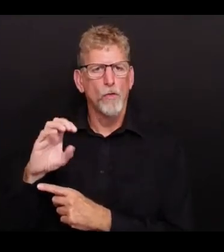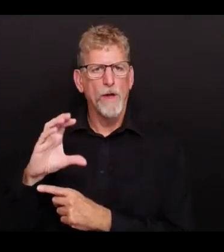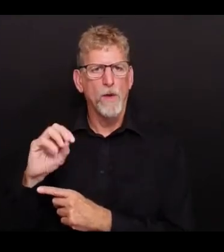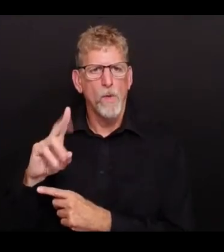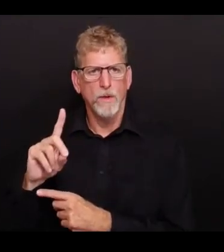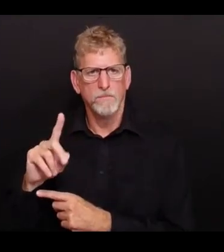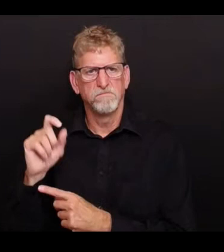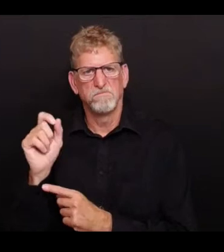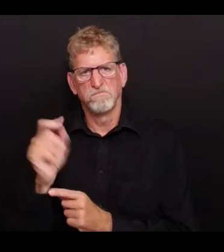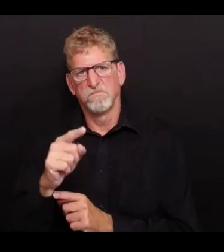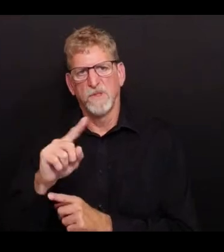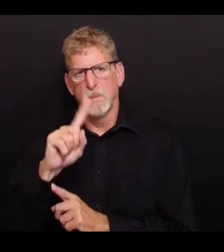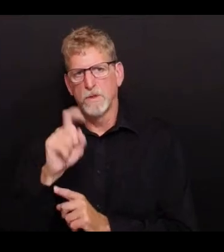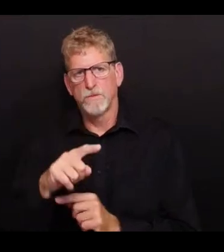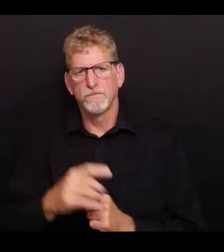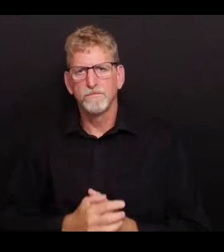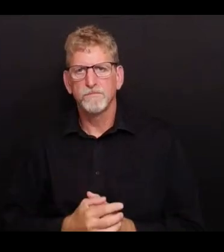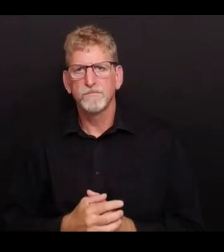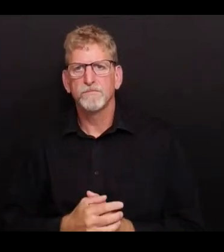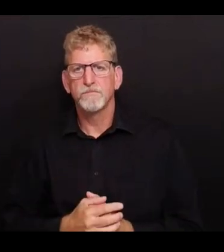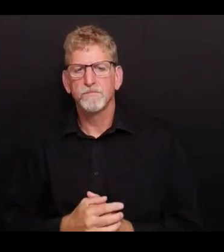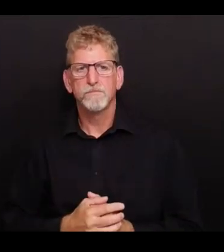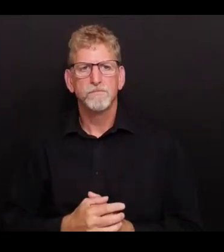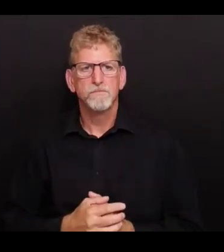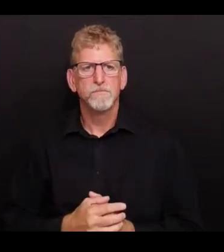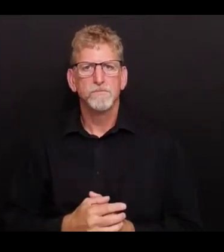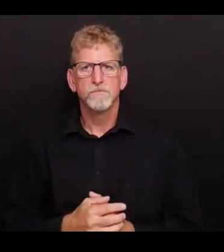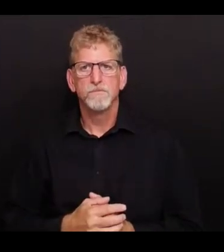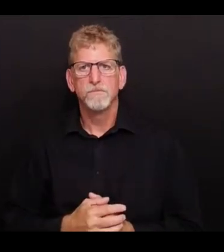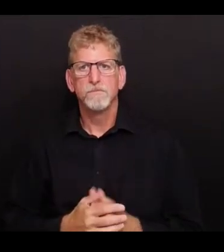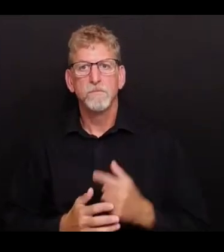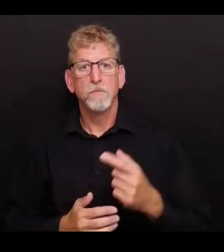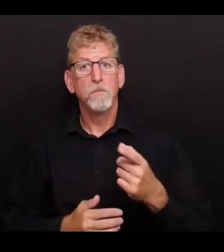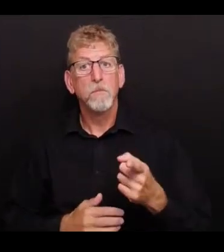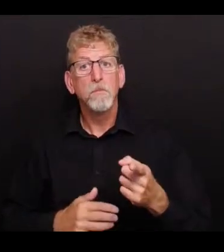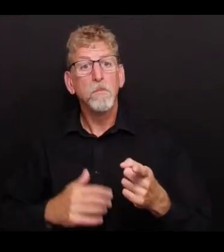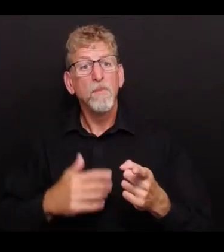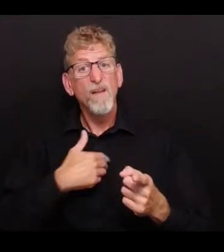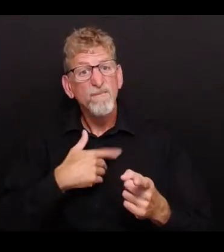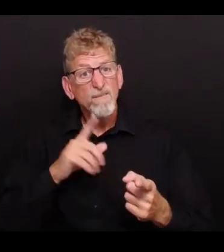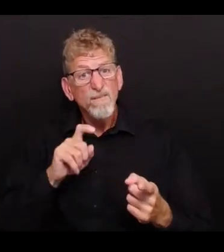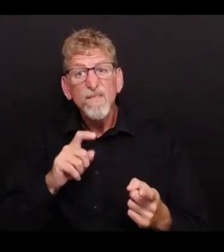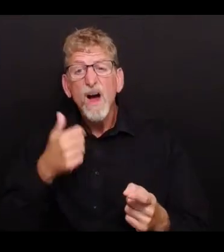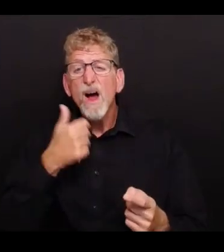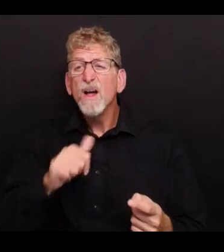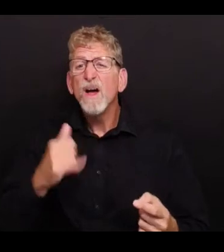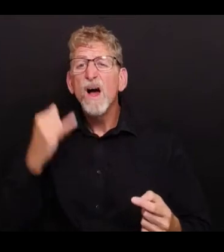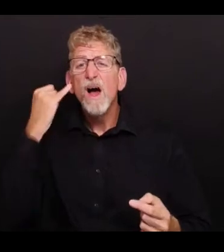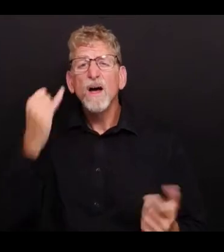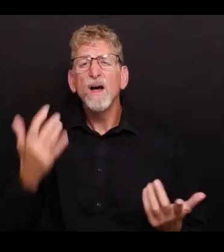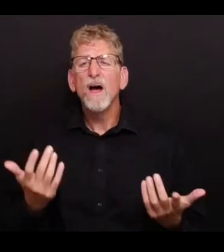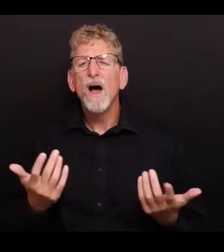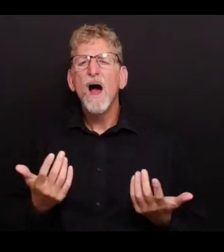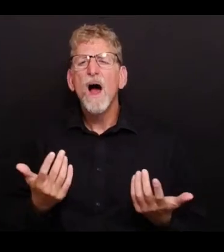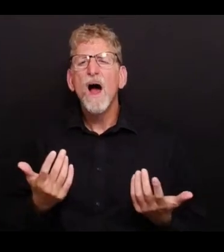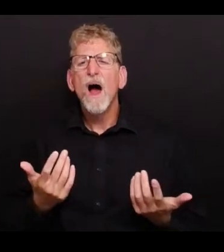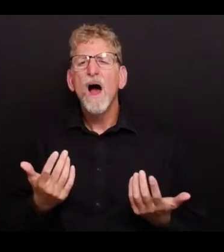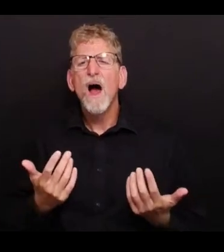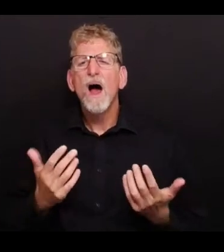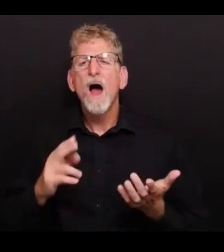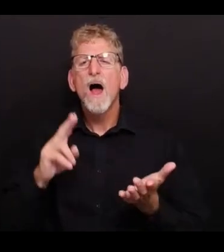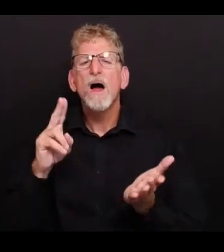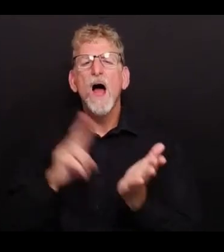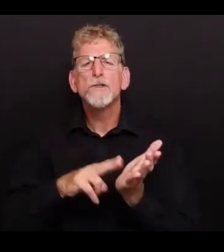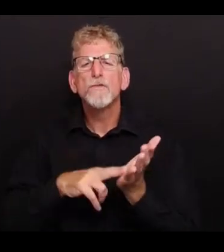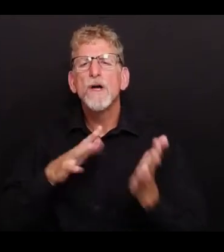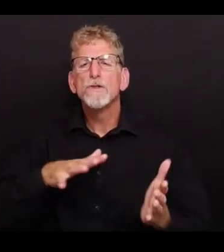Sure. So I'm wondering if you have any insight into how many contractors in Minnesota will be affected